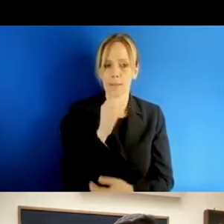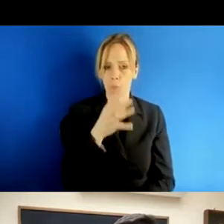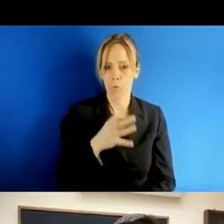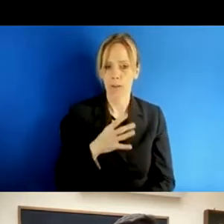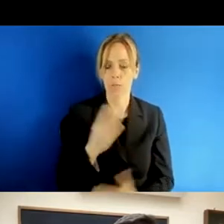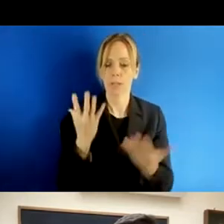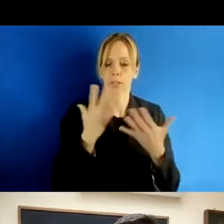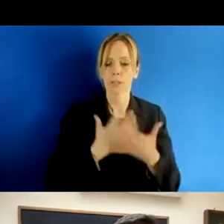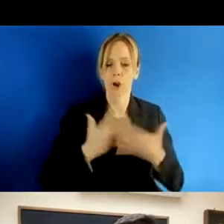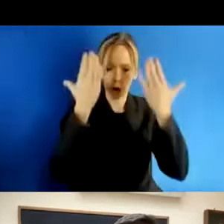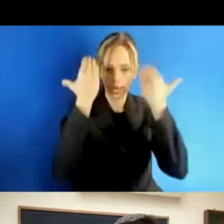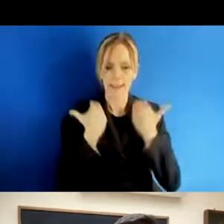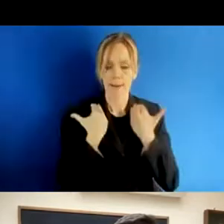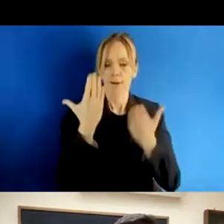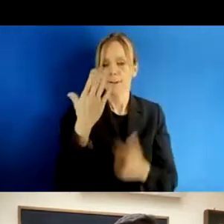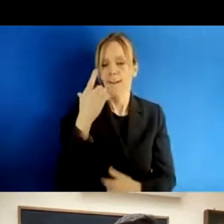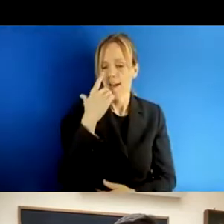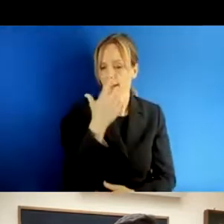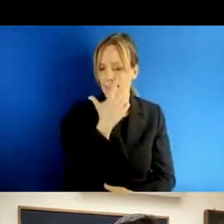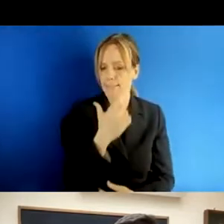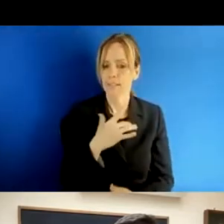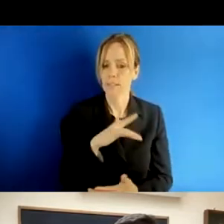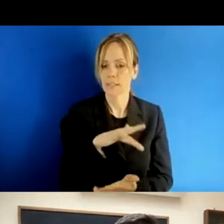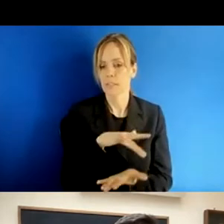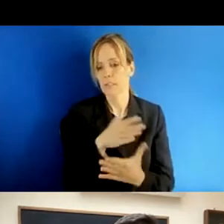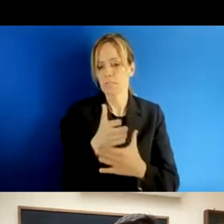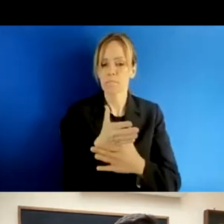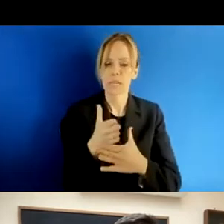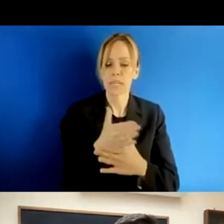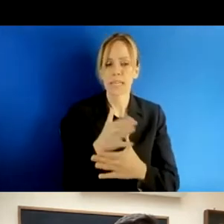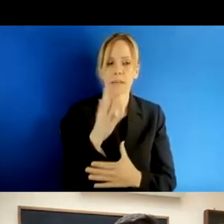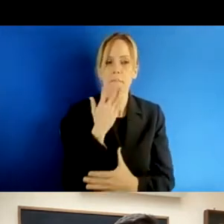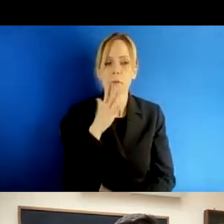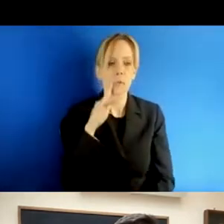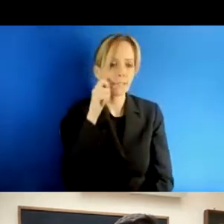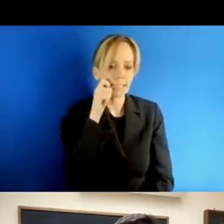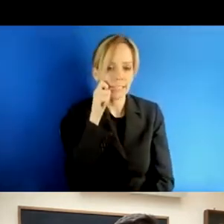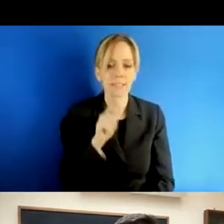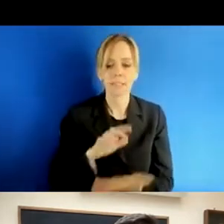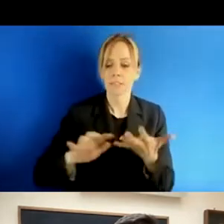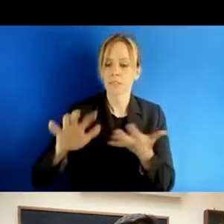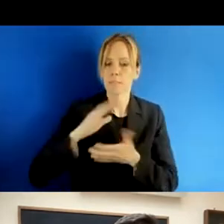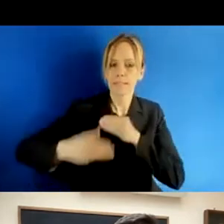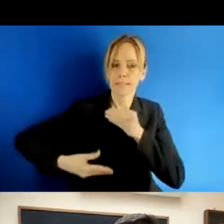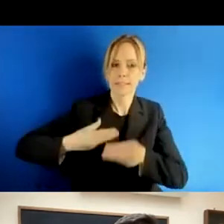and eyes and medium-toned skin. I'm a person of mixed descent. I